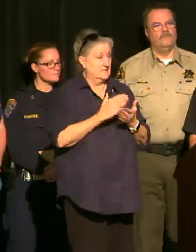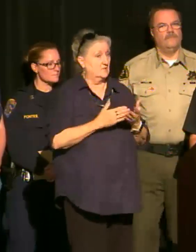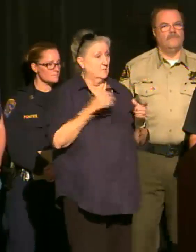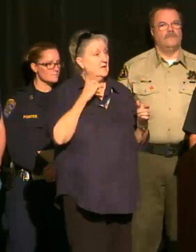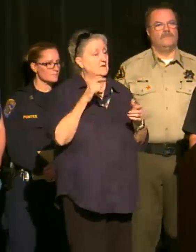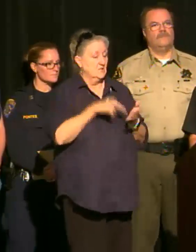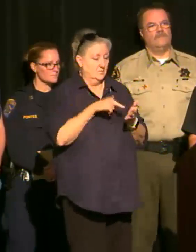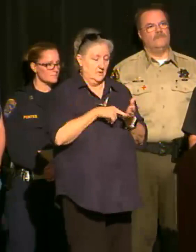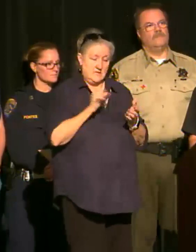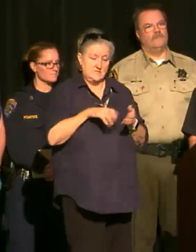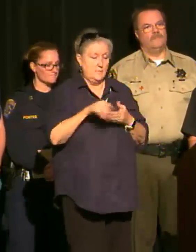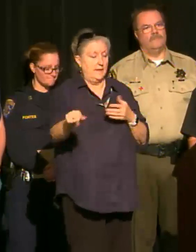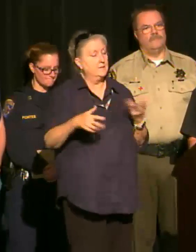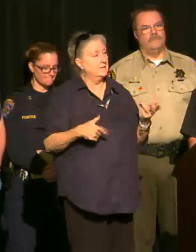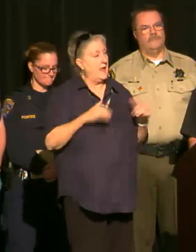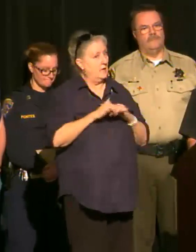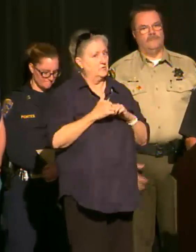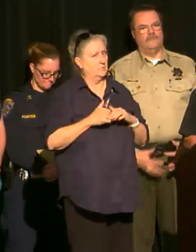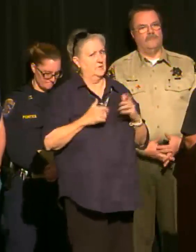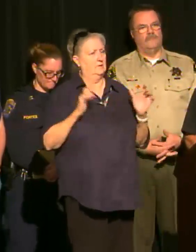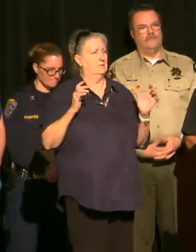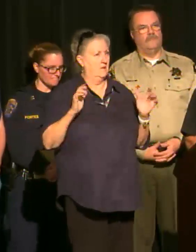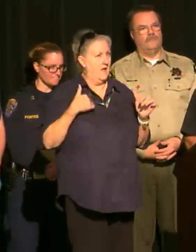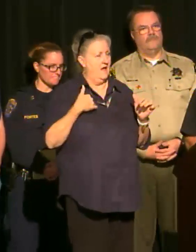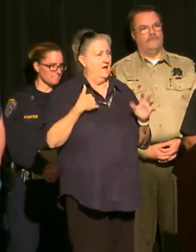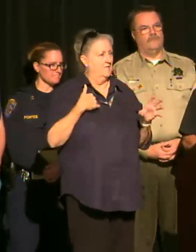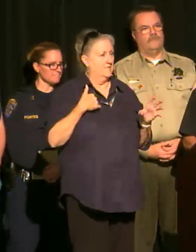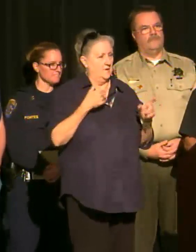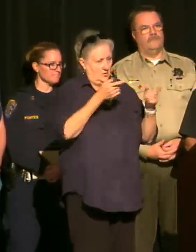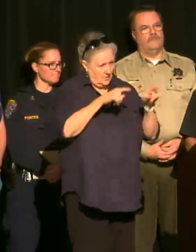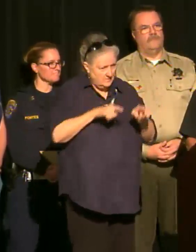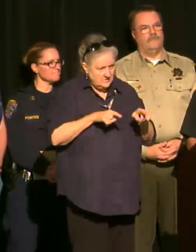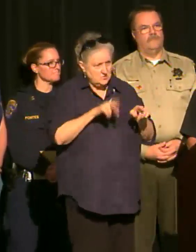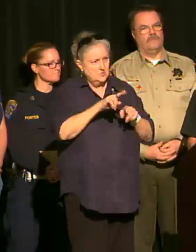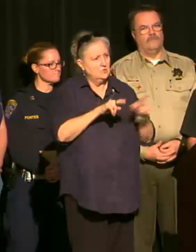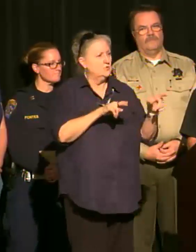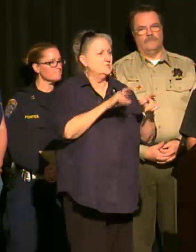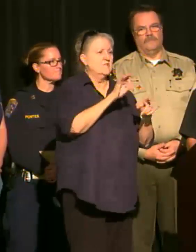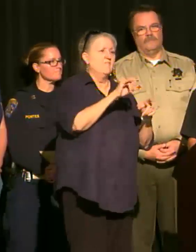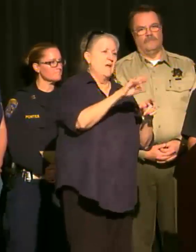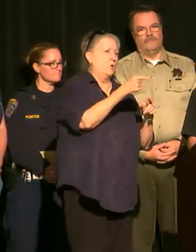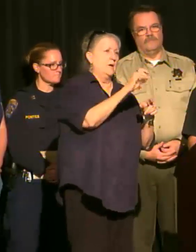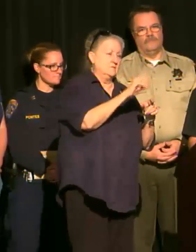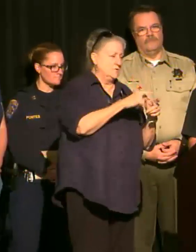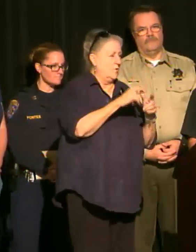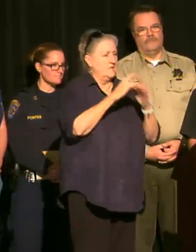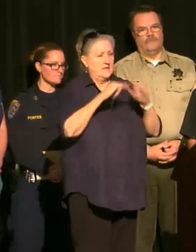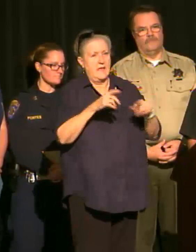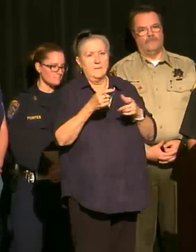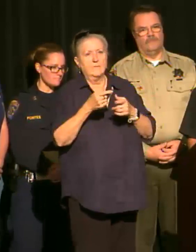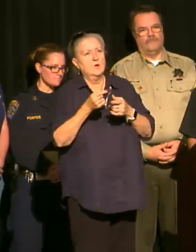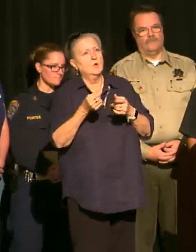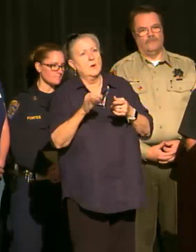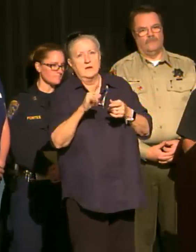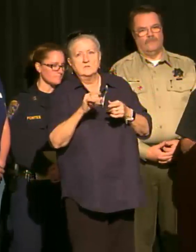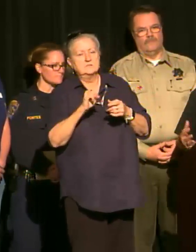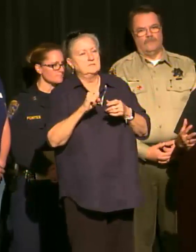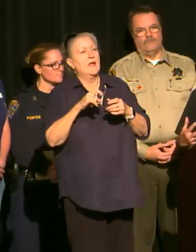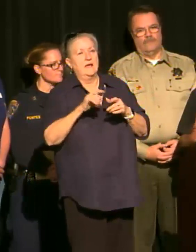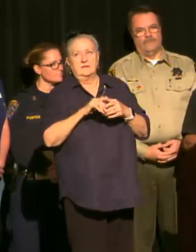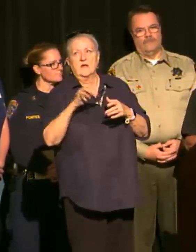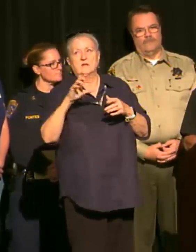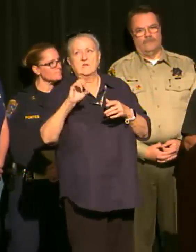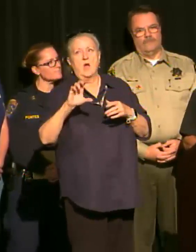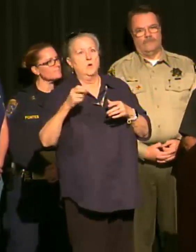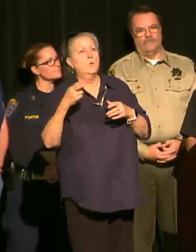there's bills that have to be paid, and how do we have agreements to use the fairground or the campground at Kachuma. So the